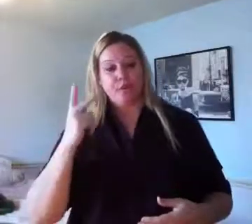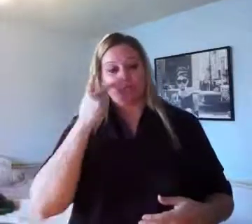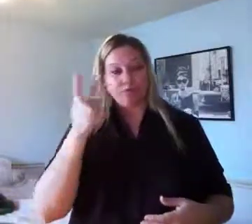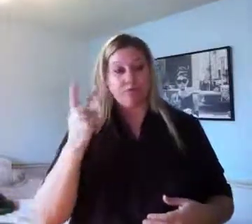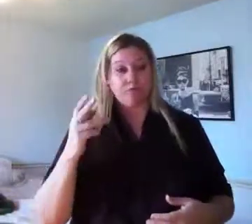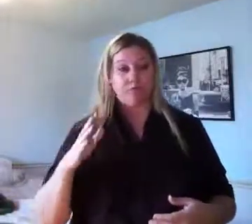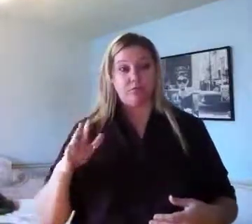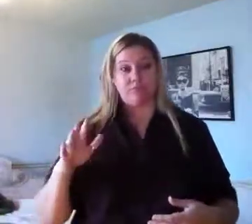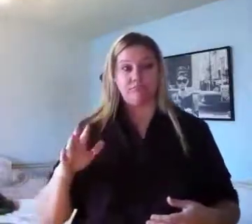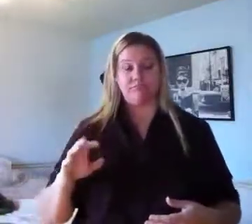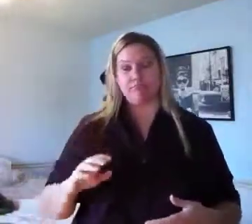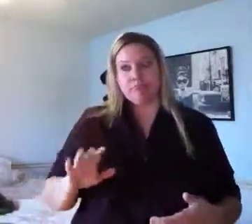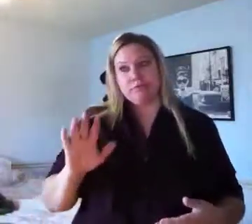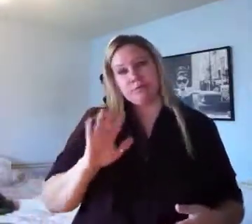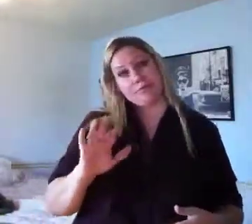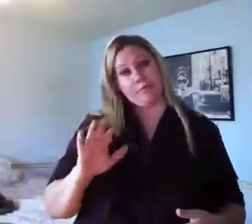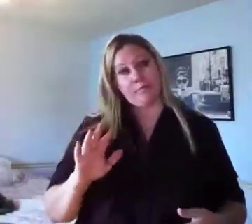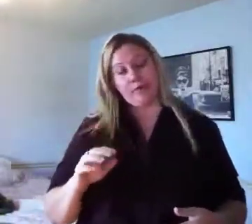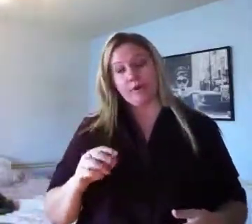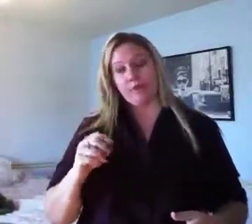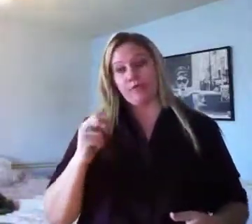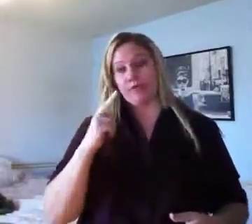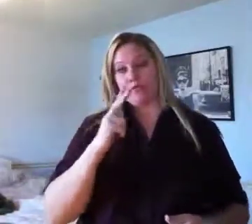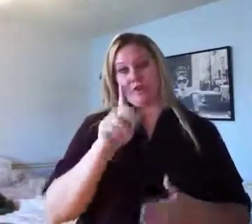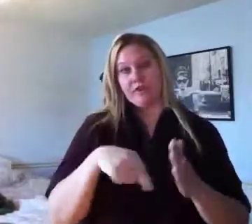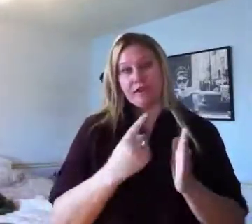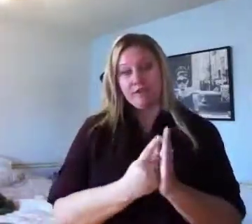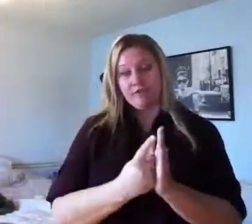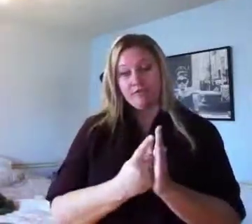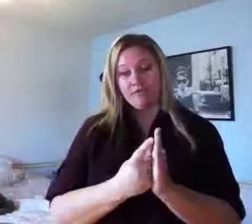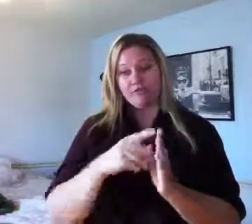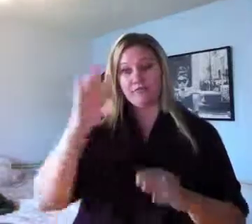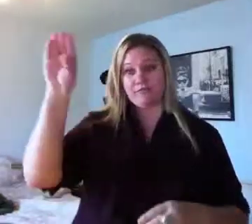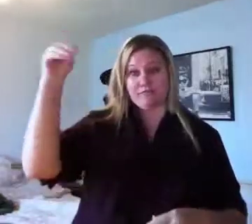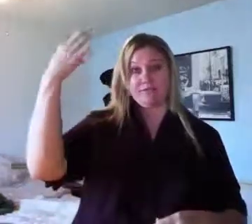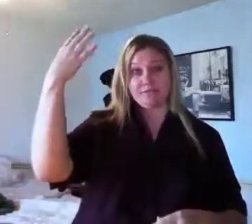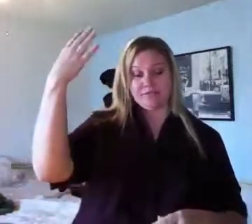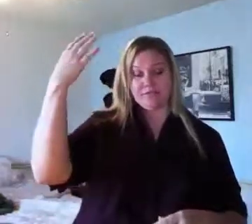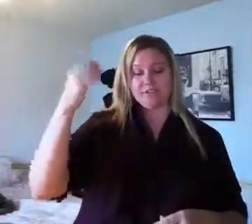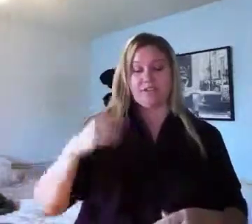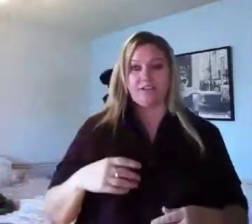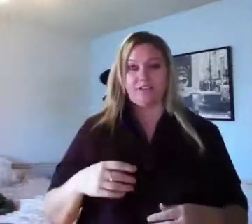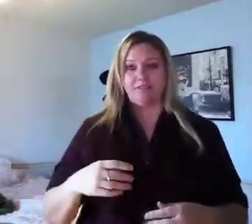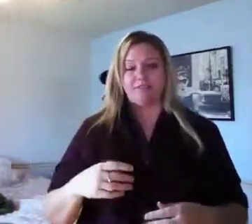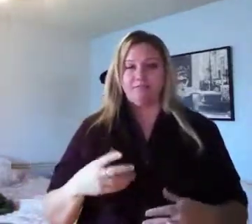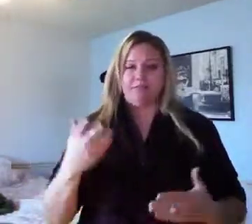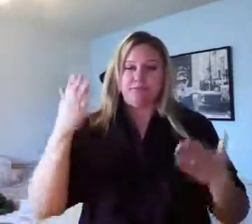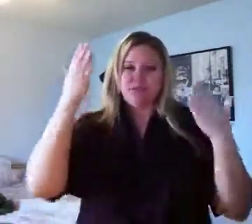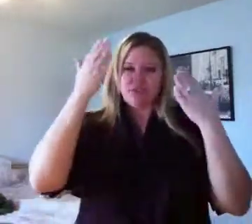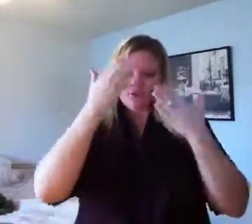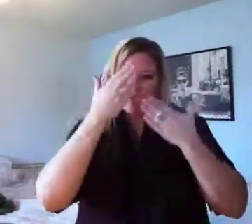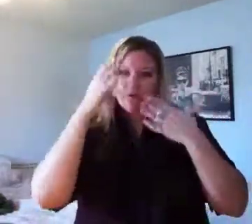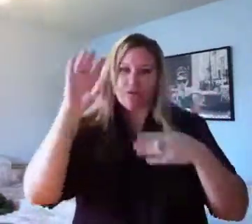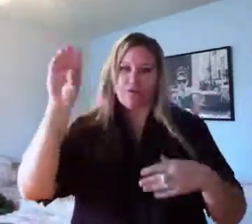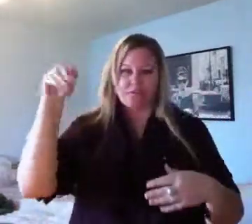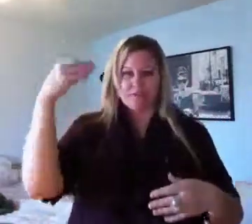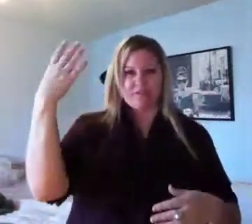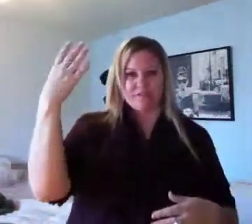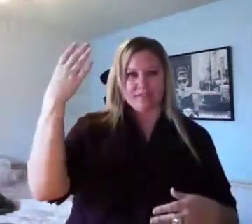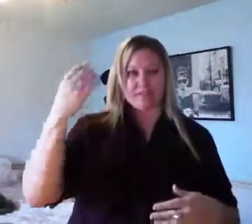daylight, even though it was the middle of the day, and it was very gloomy daylight, I should add. And the next morning we were to